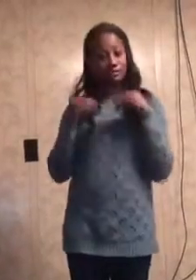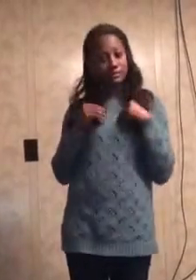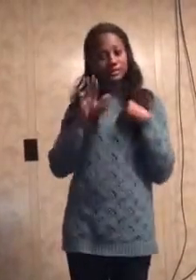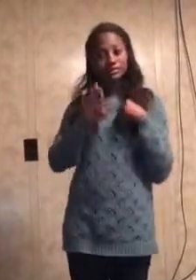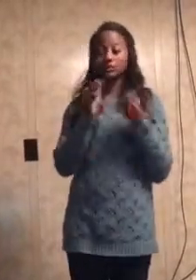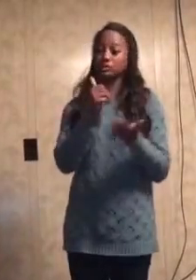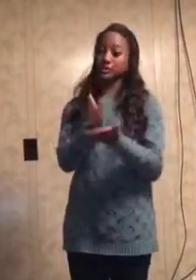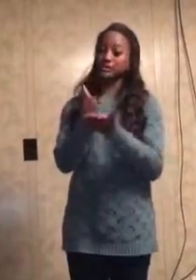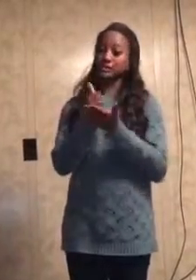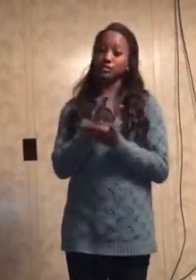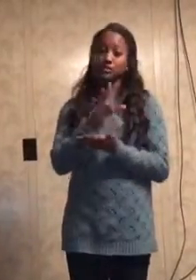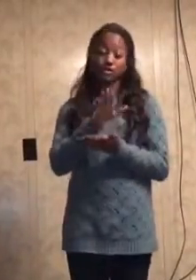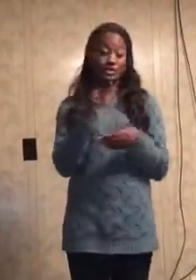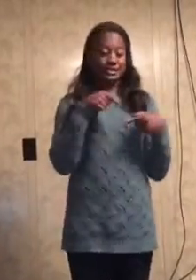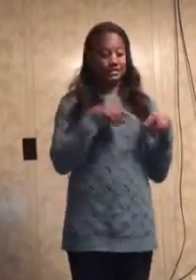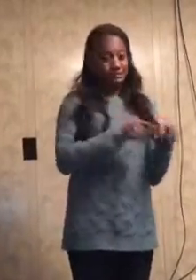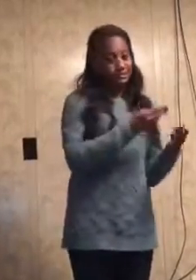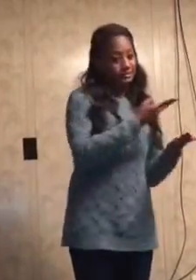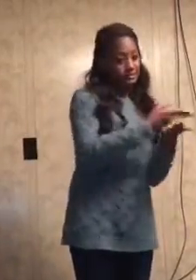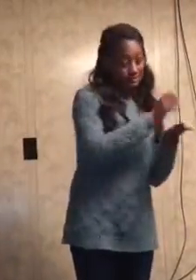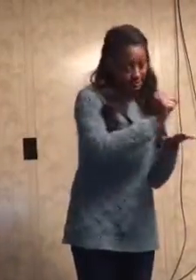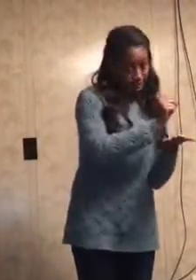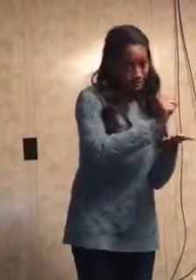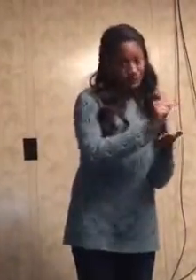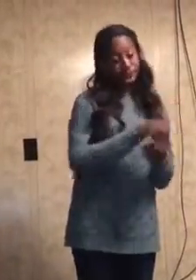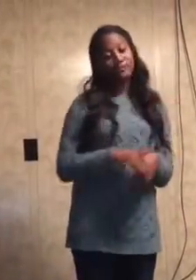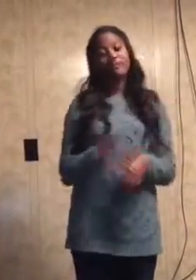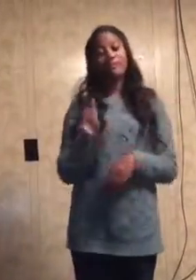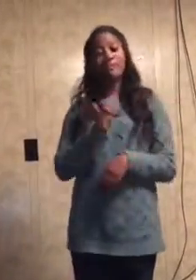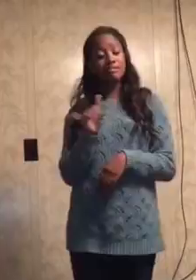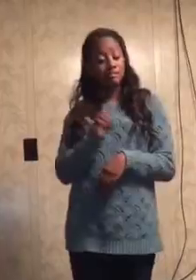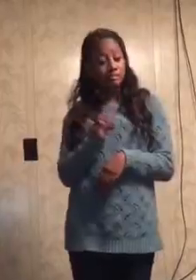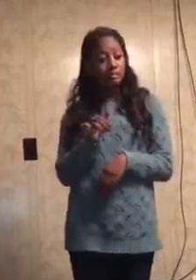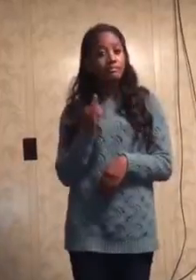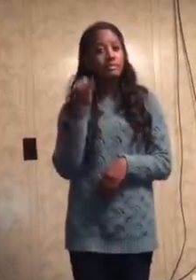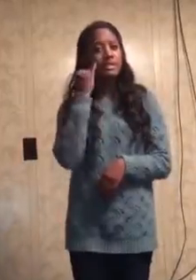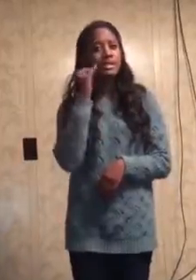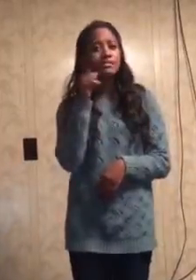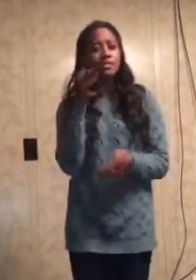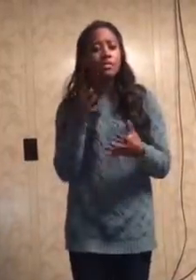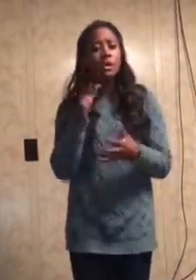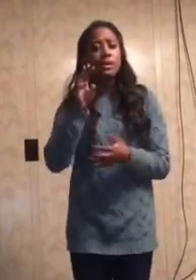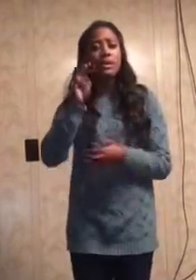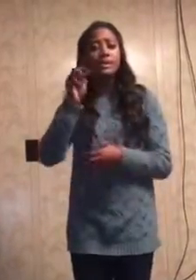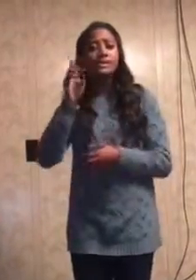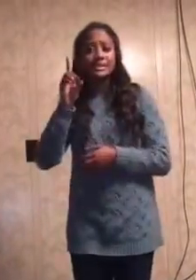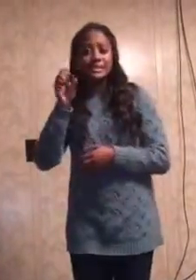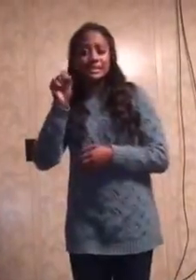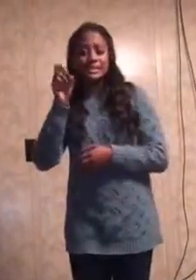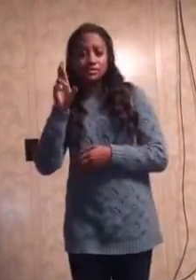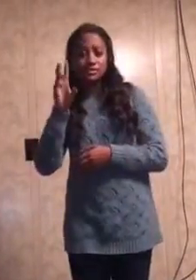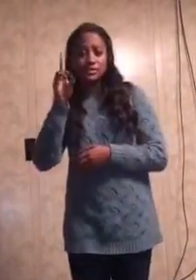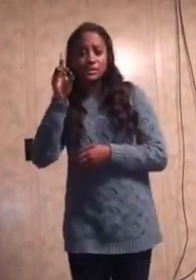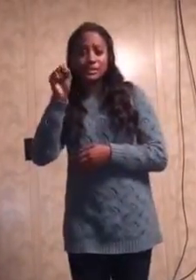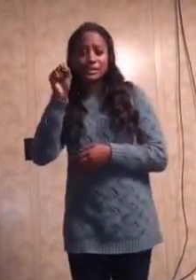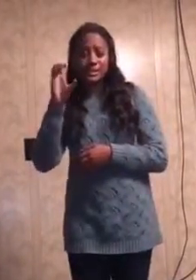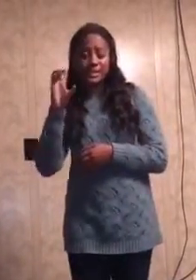school. The second thing you want to do is you want to make an appointment with your DRC or DRS officer to fill out any paperwork. Now here at